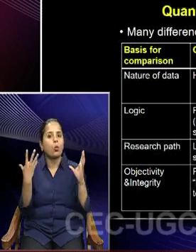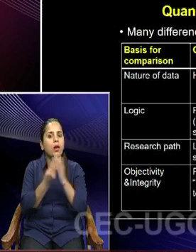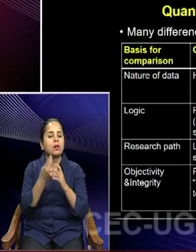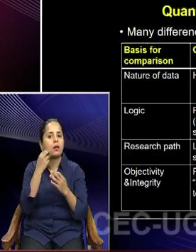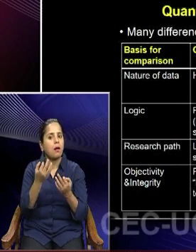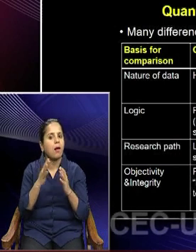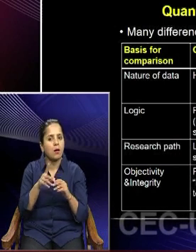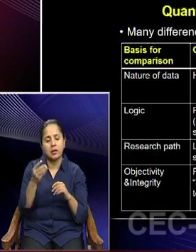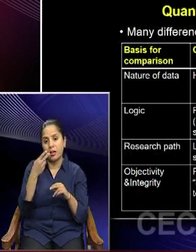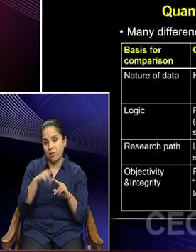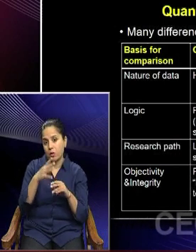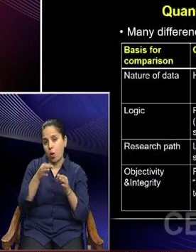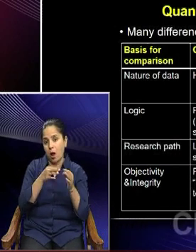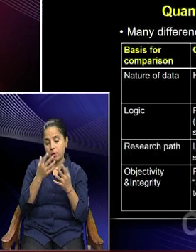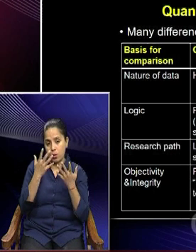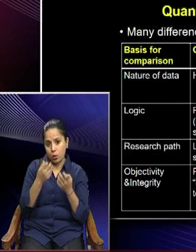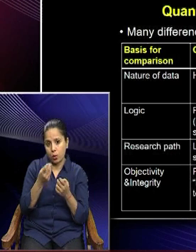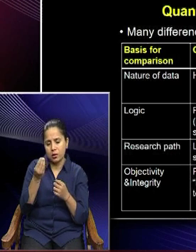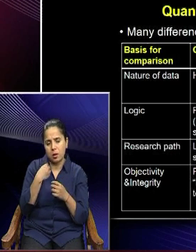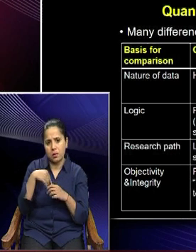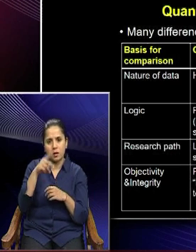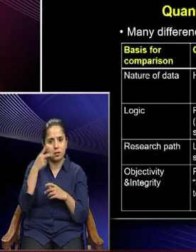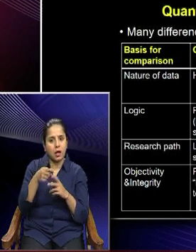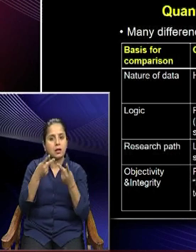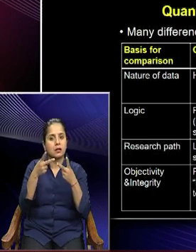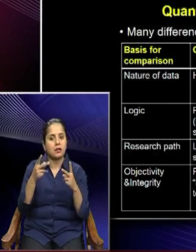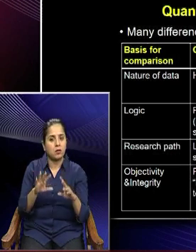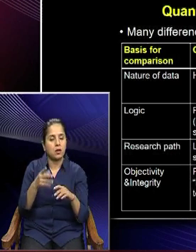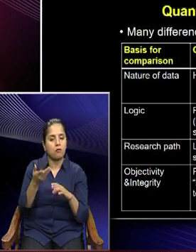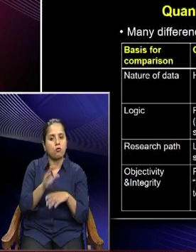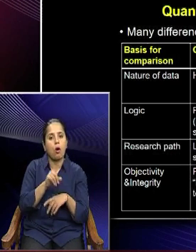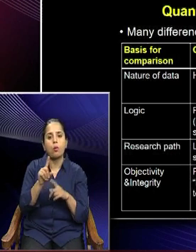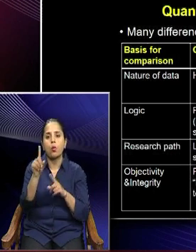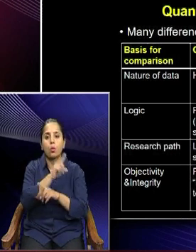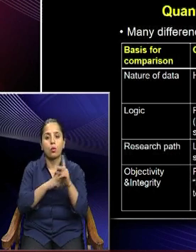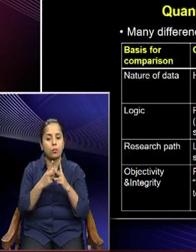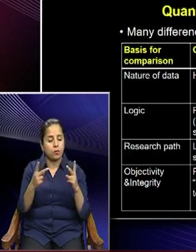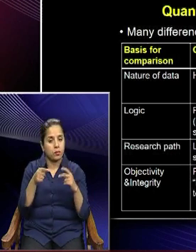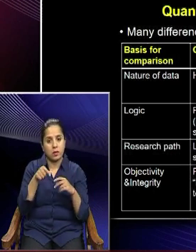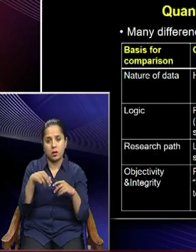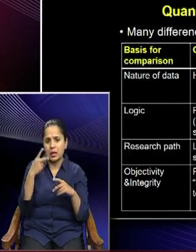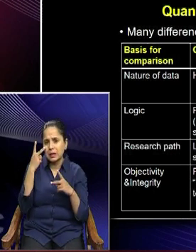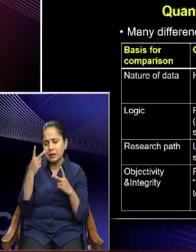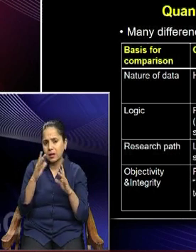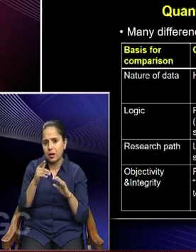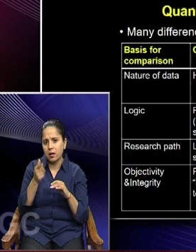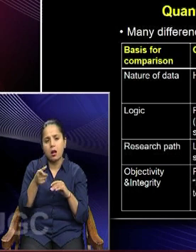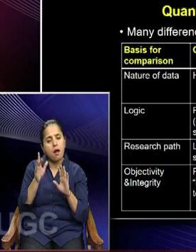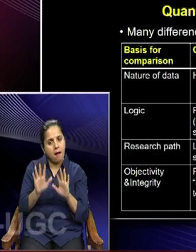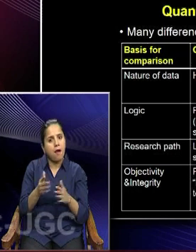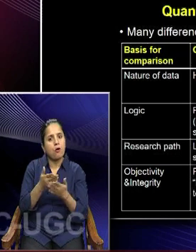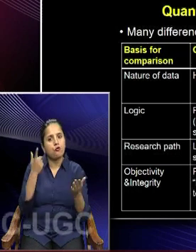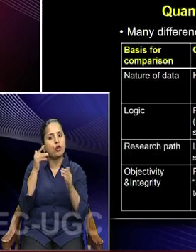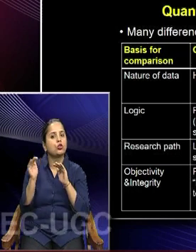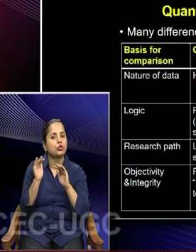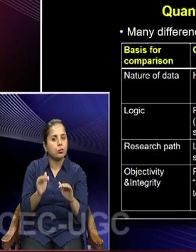on certain dimensions, we see that they differ from each other, and still they seem to be there to